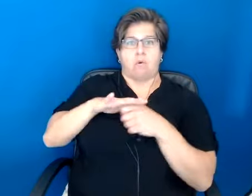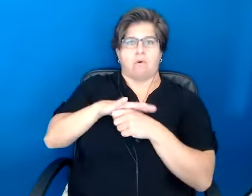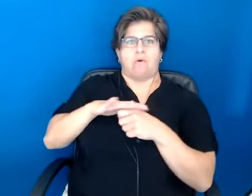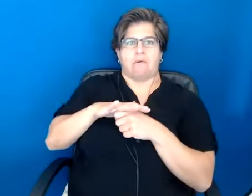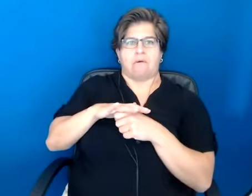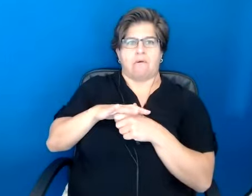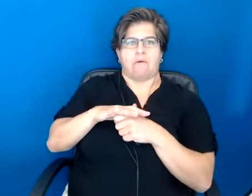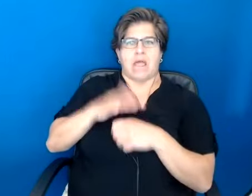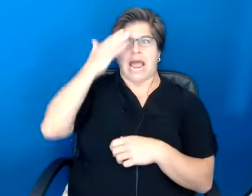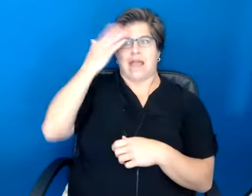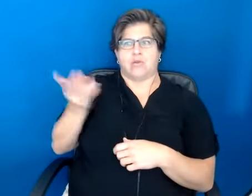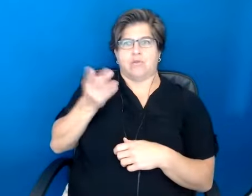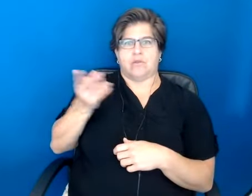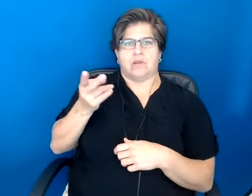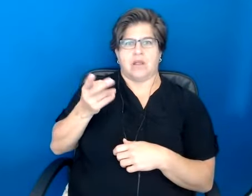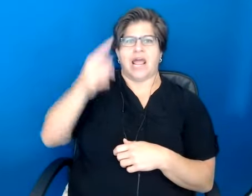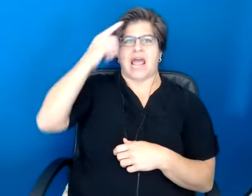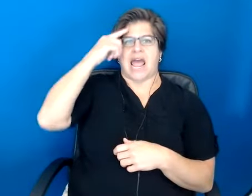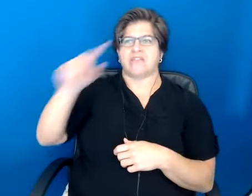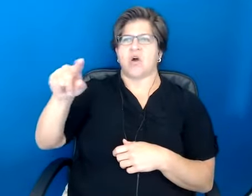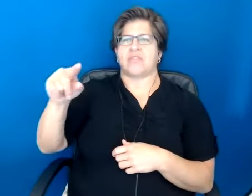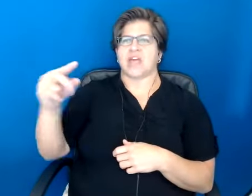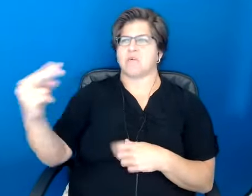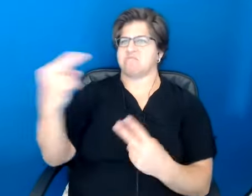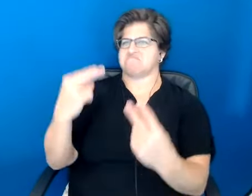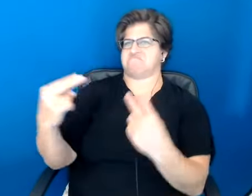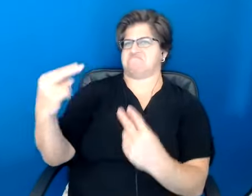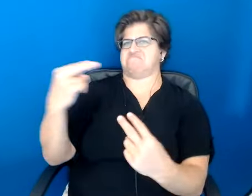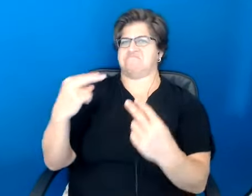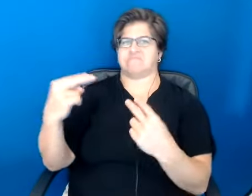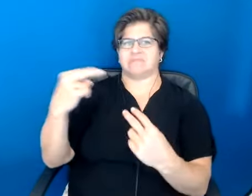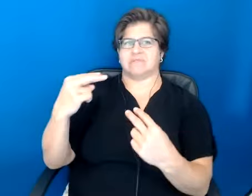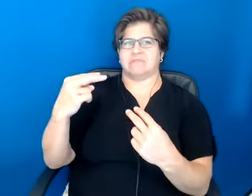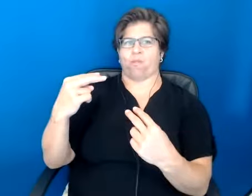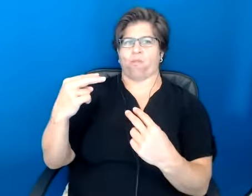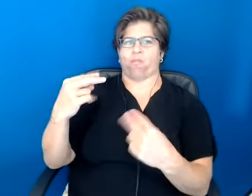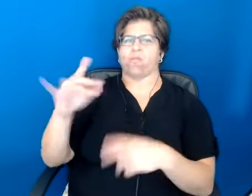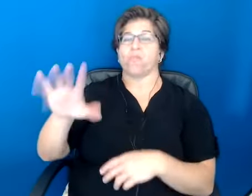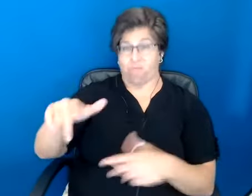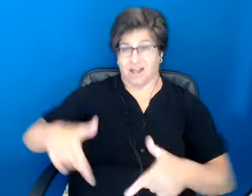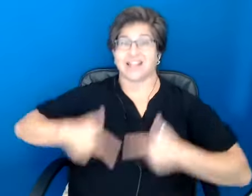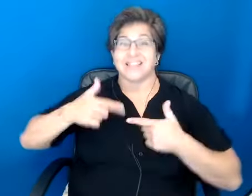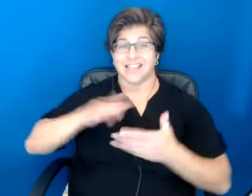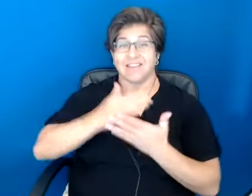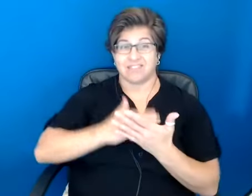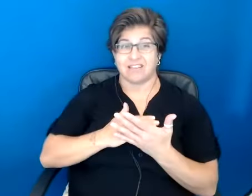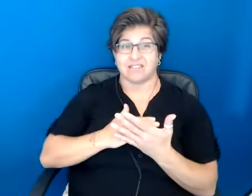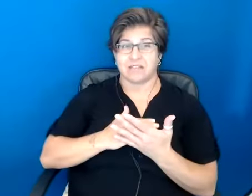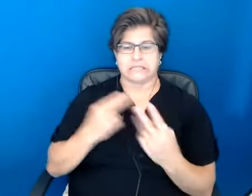me, because there were two girls in there that I knew, and I only knew them to see them. They were local, and I knew them, and I thought they were